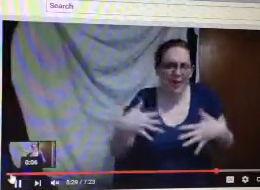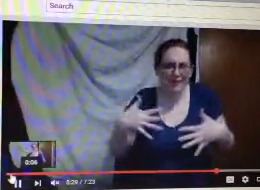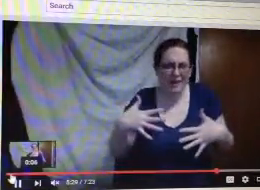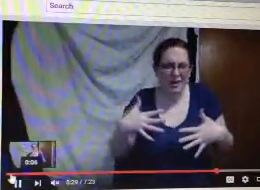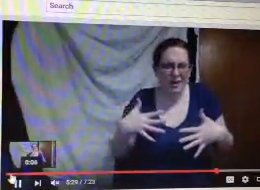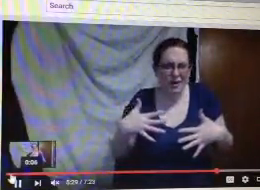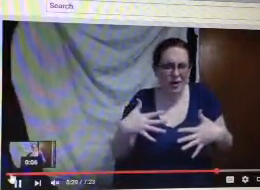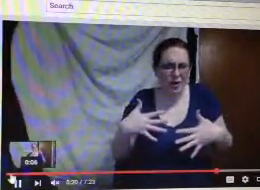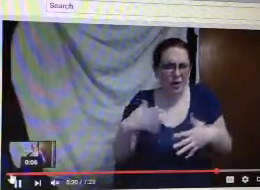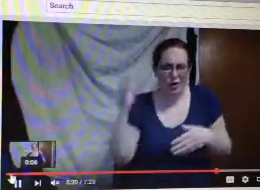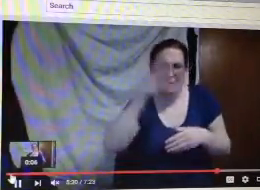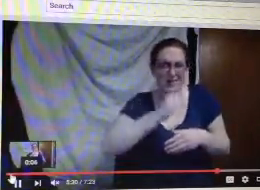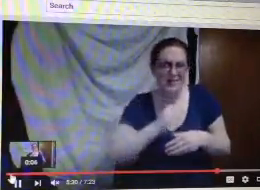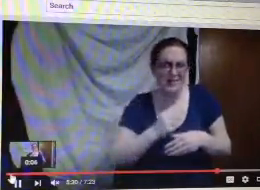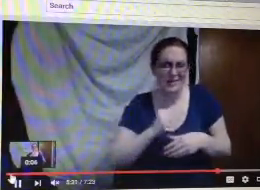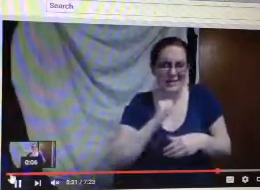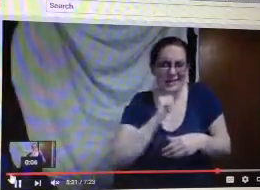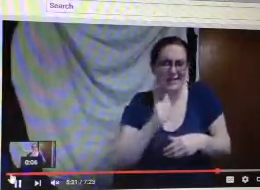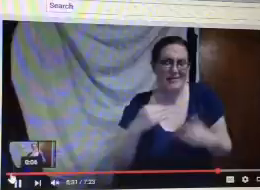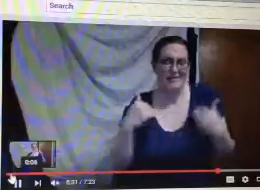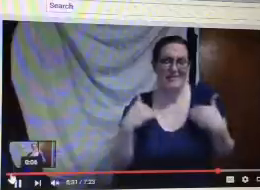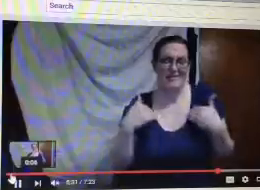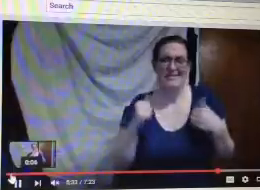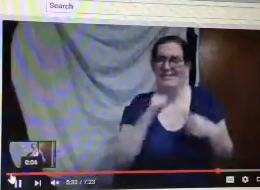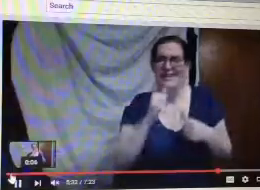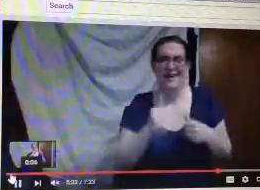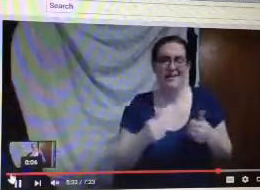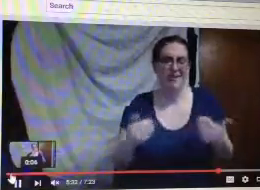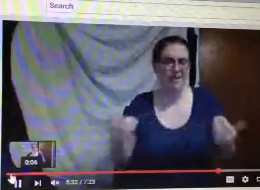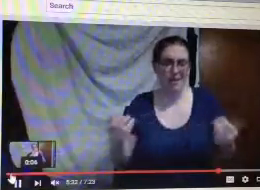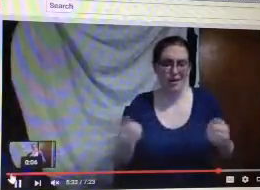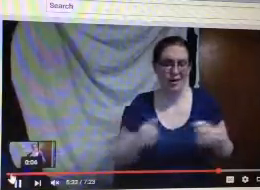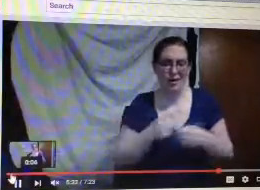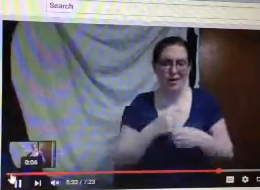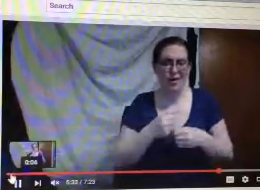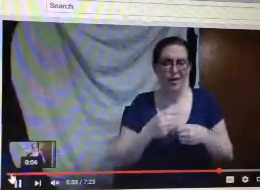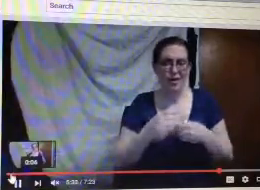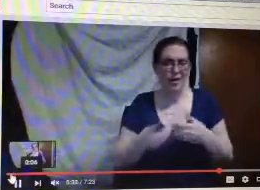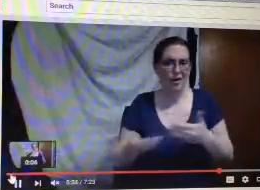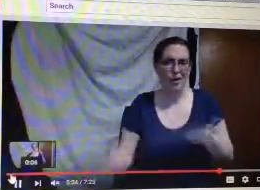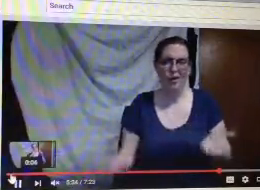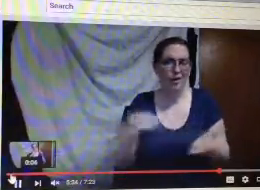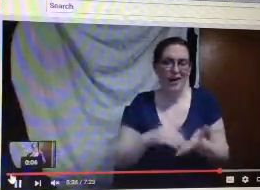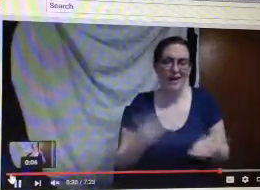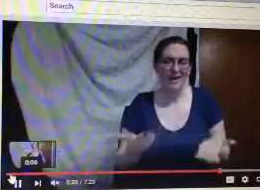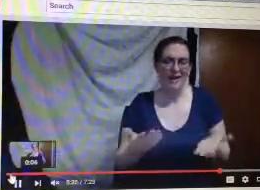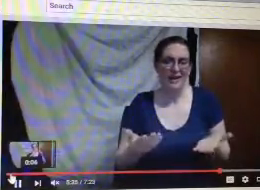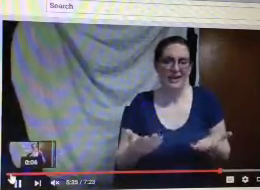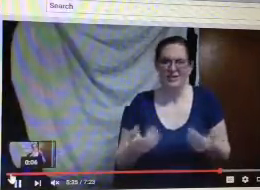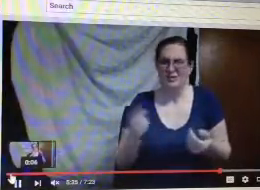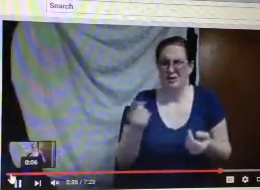said, what's my fear? What am I missing? I'm not,